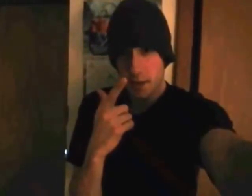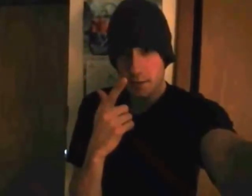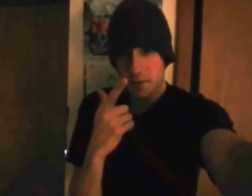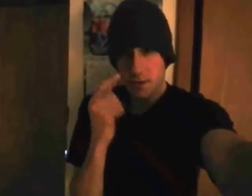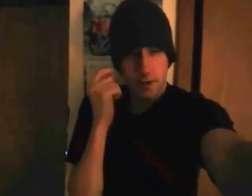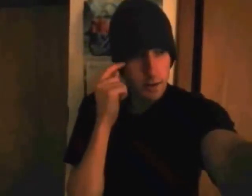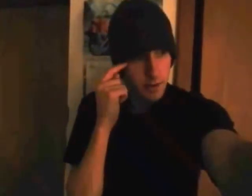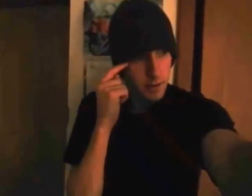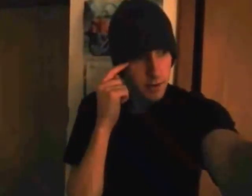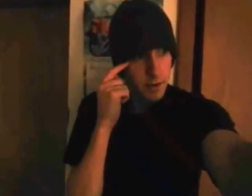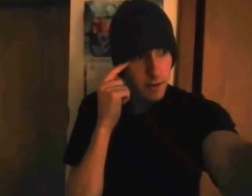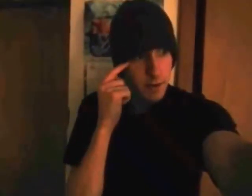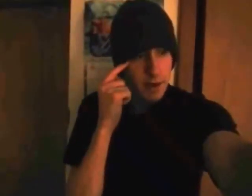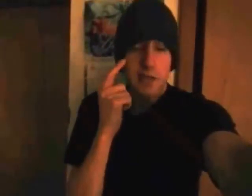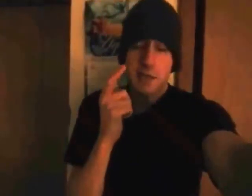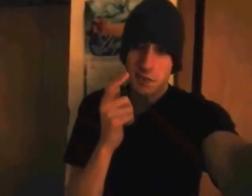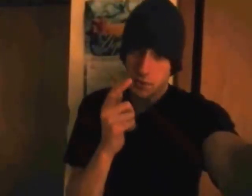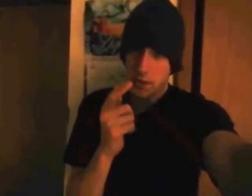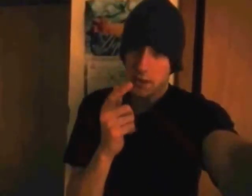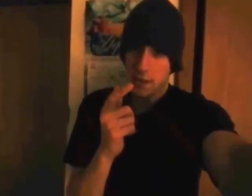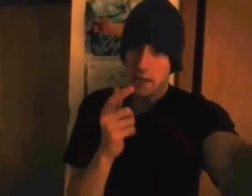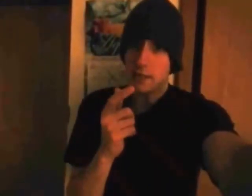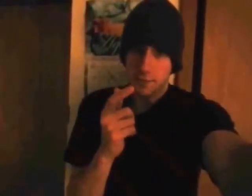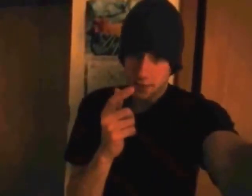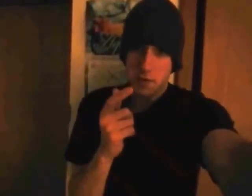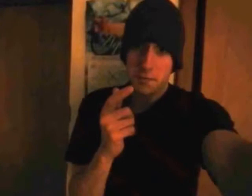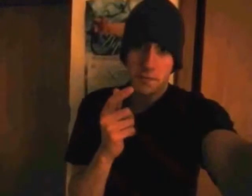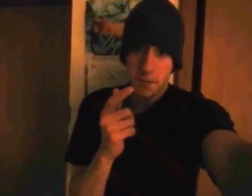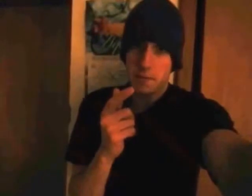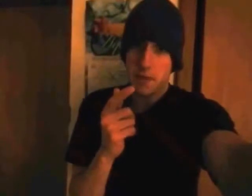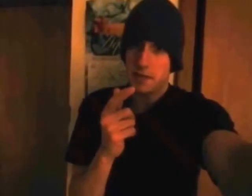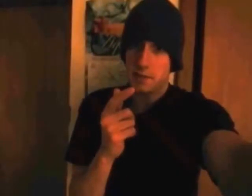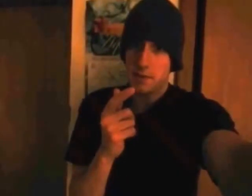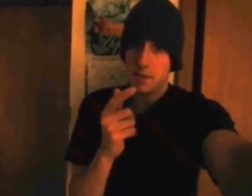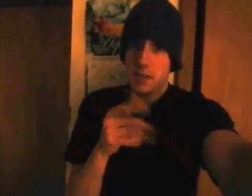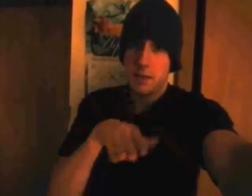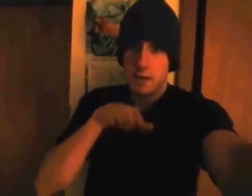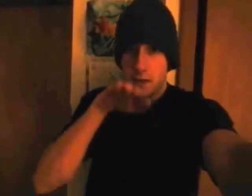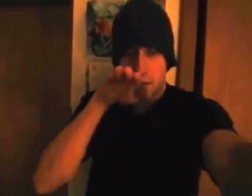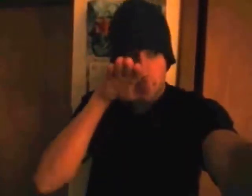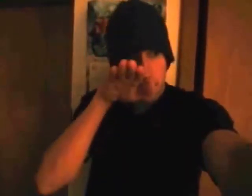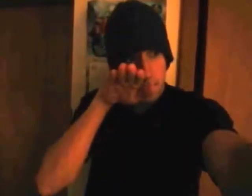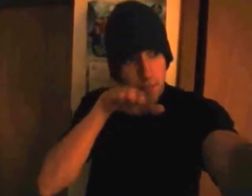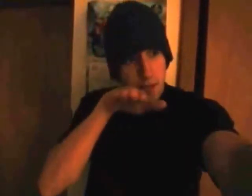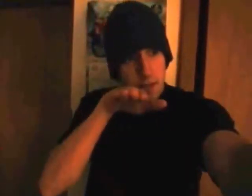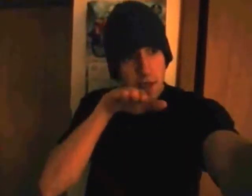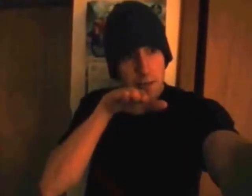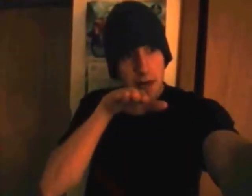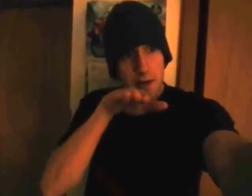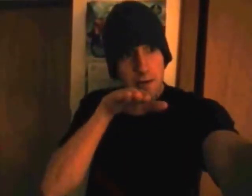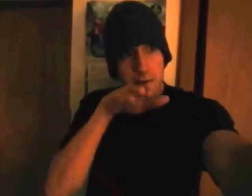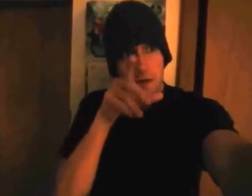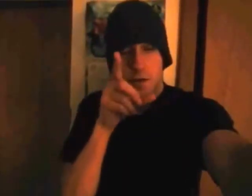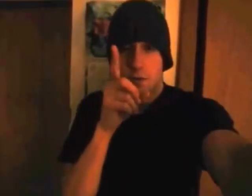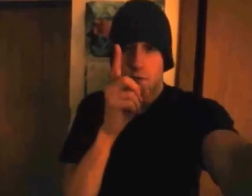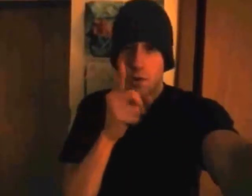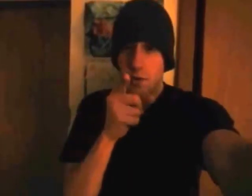be. I just thought that today. It's a very big possibility. Somehow, you go to